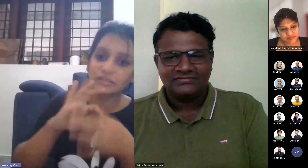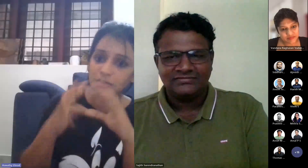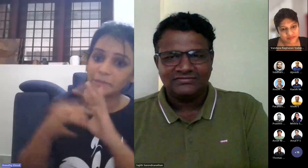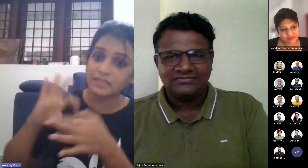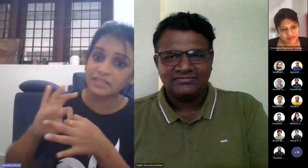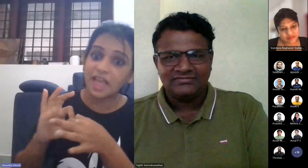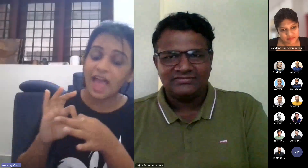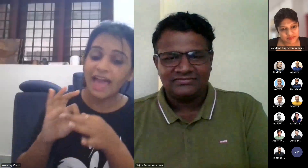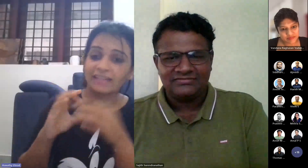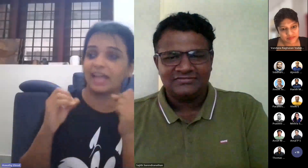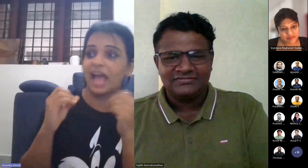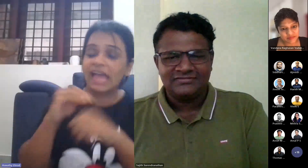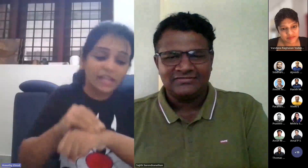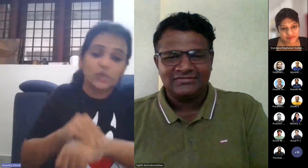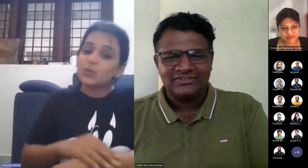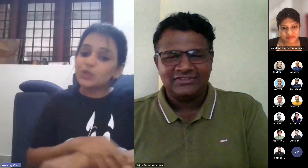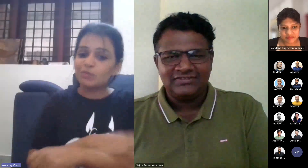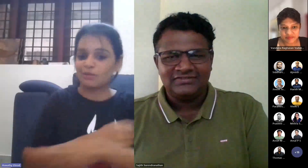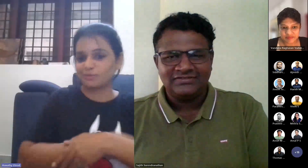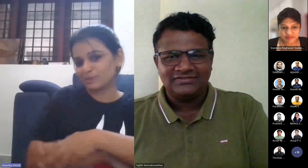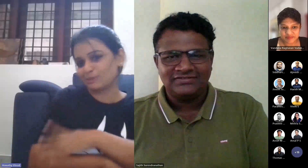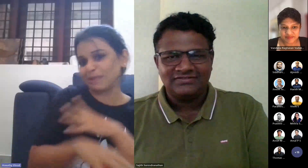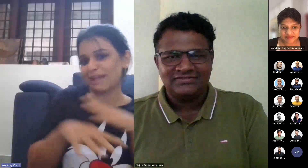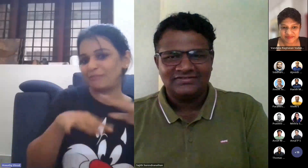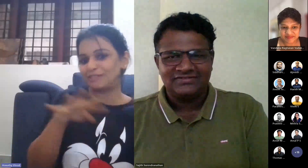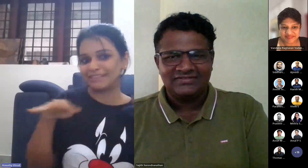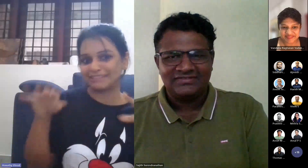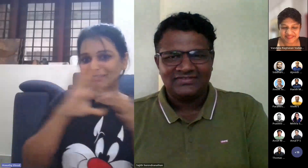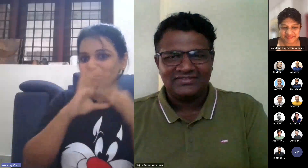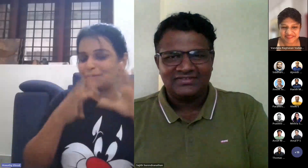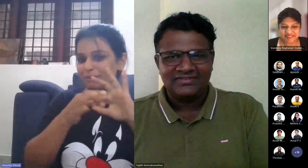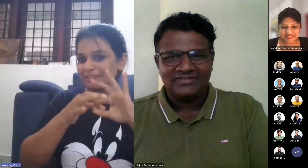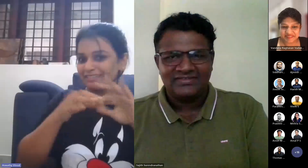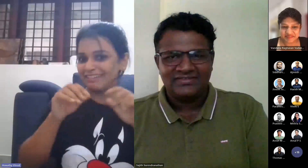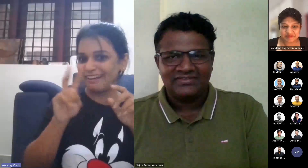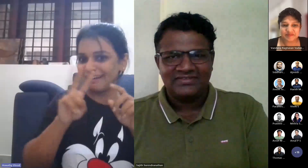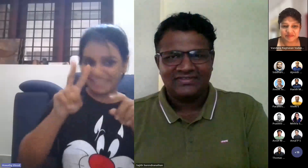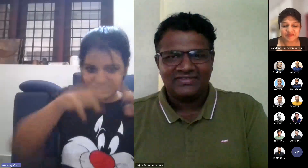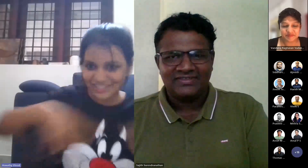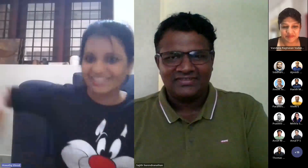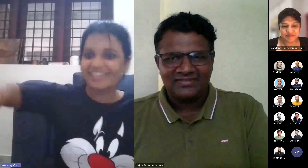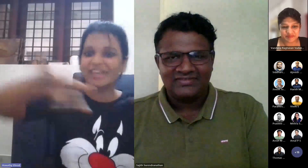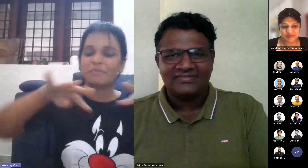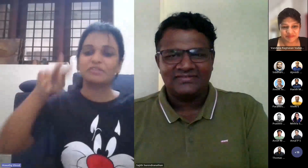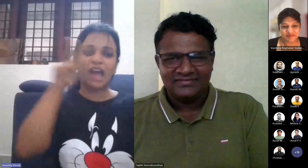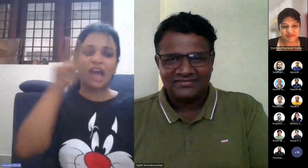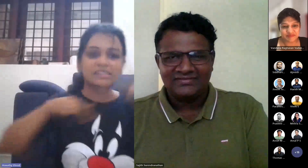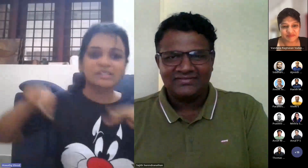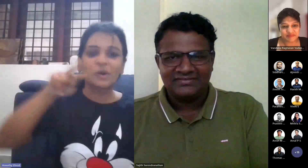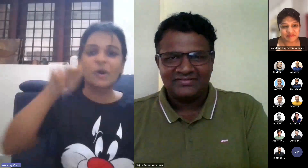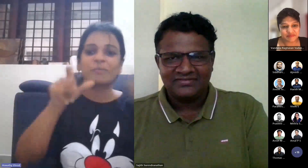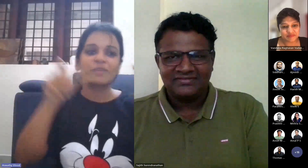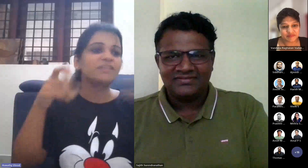to the last Olympics, and I had goosebumps when I was at the Olympic village because